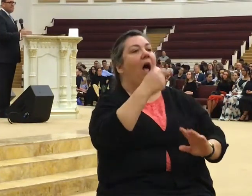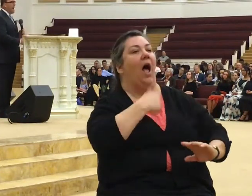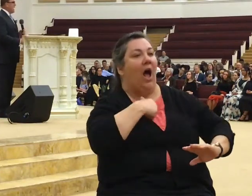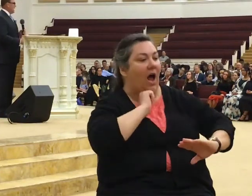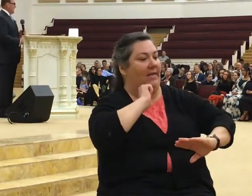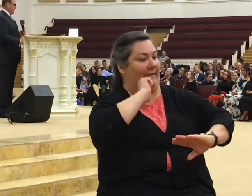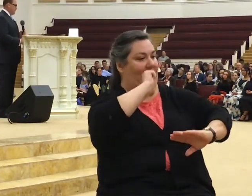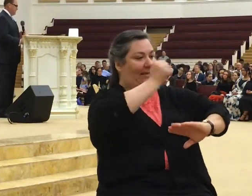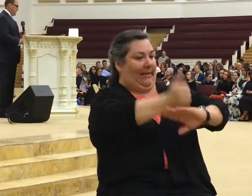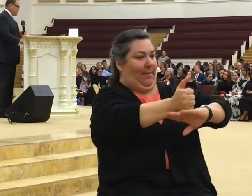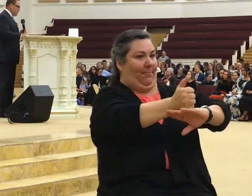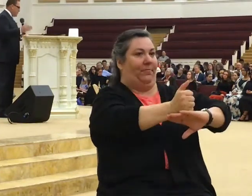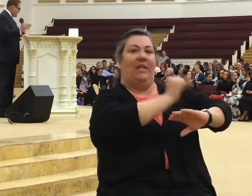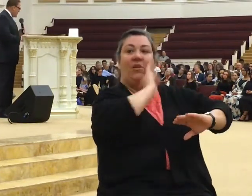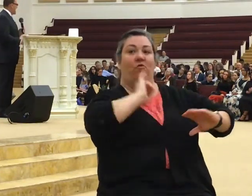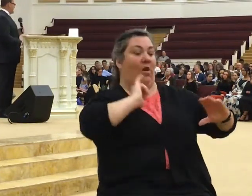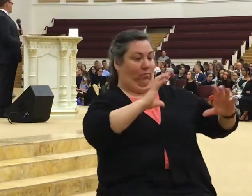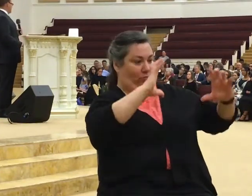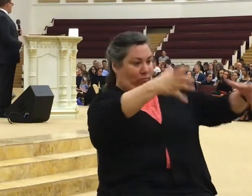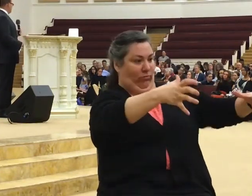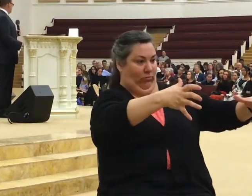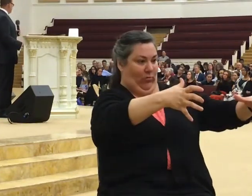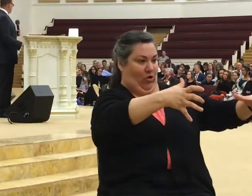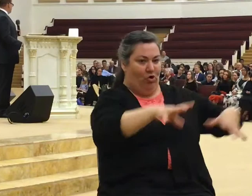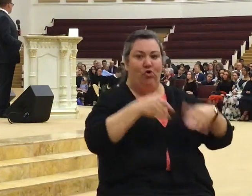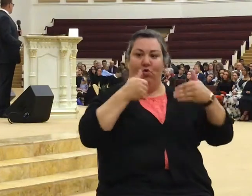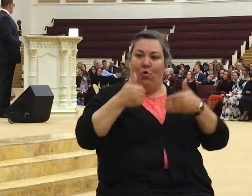this body to possess.